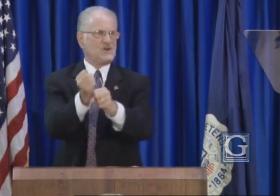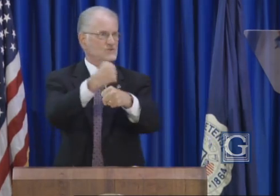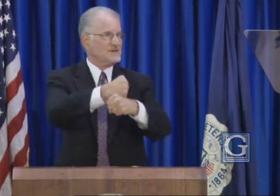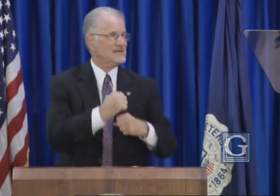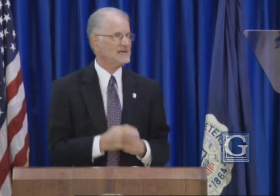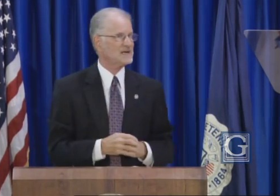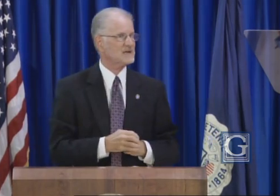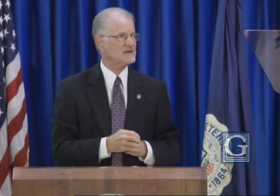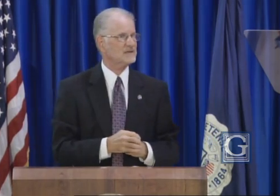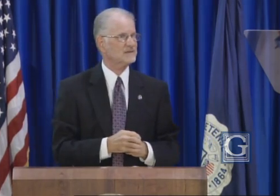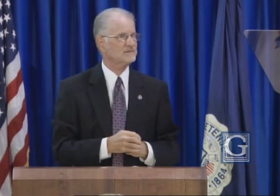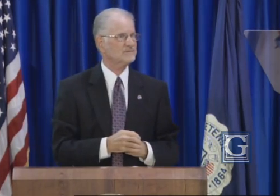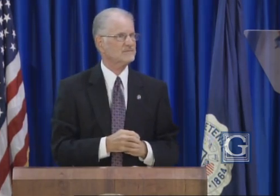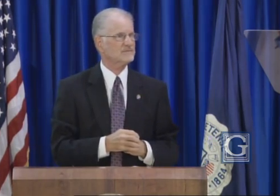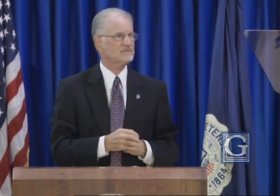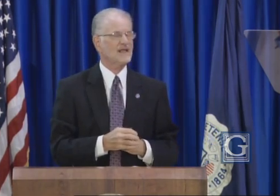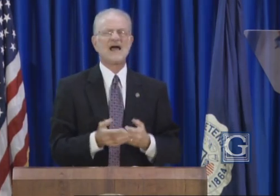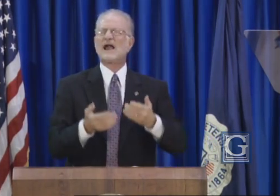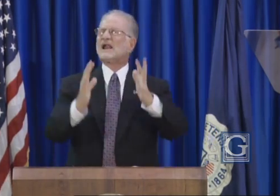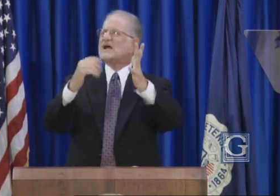Let us propose what we can create.